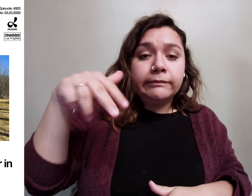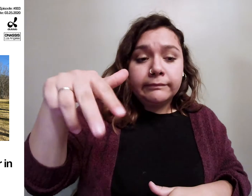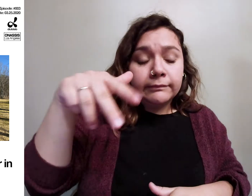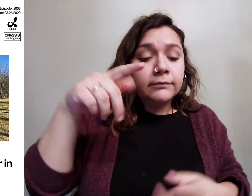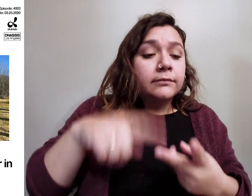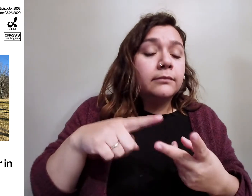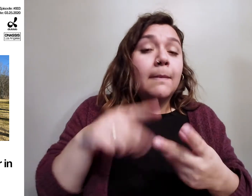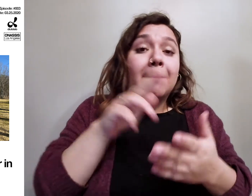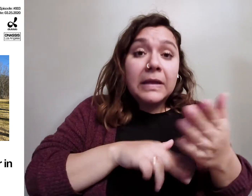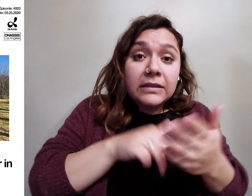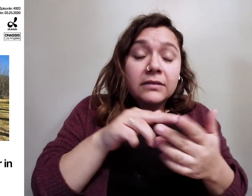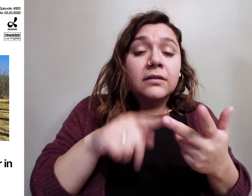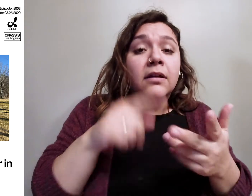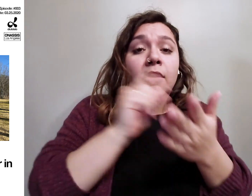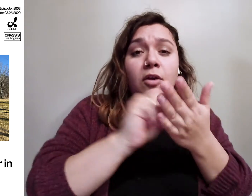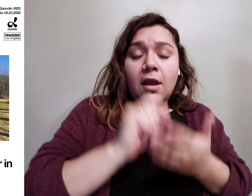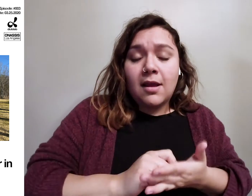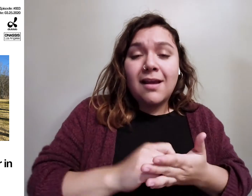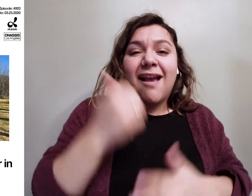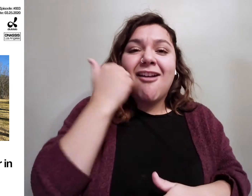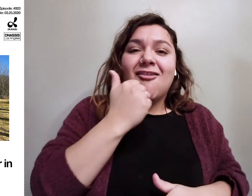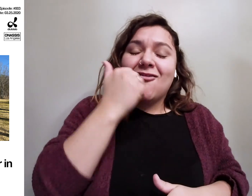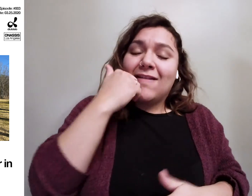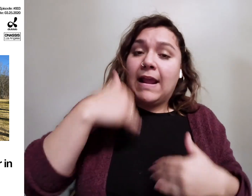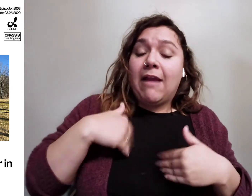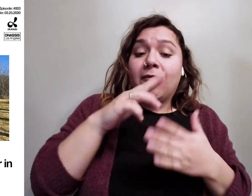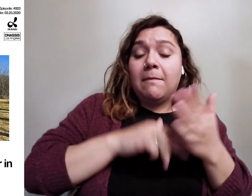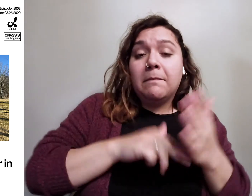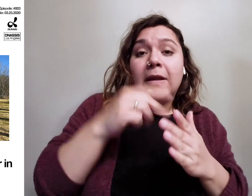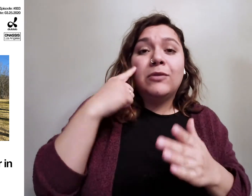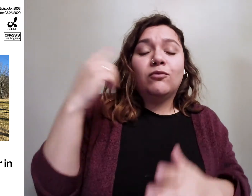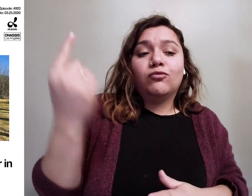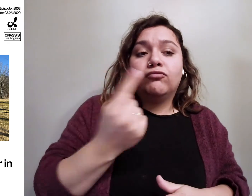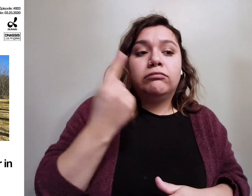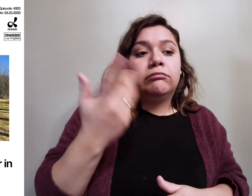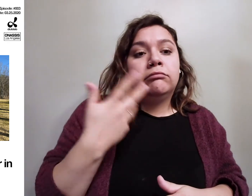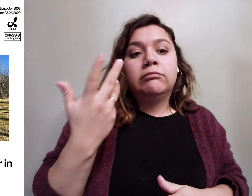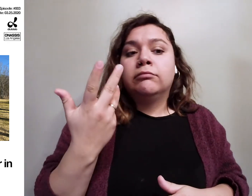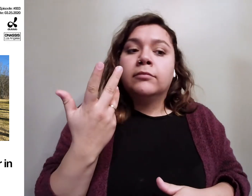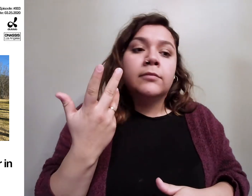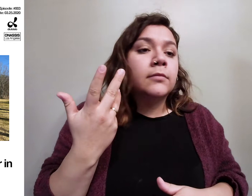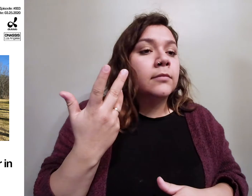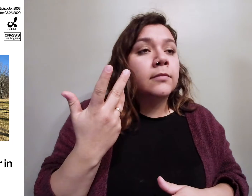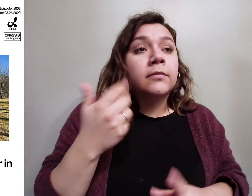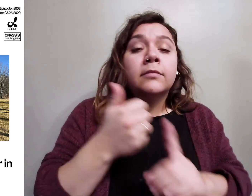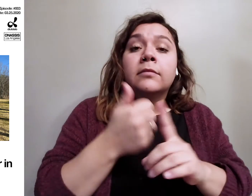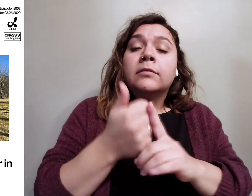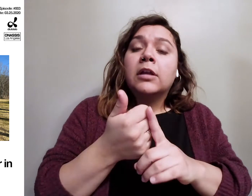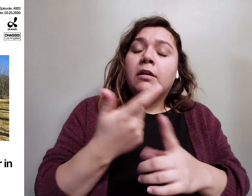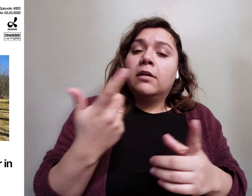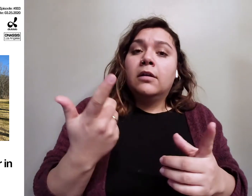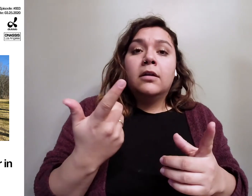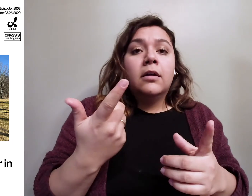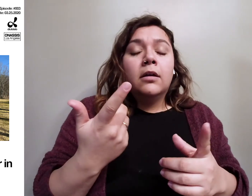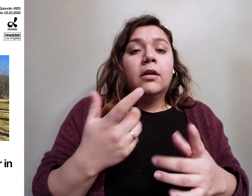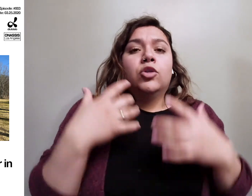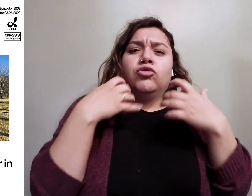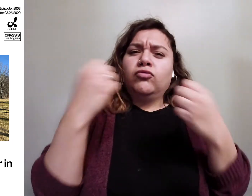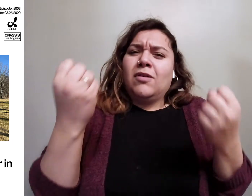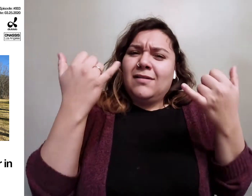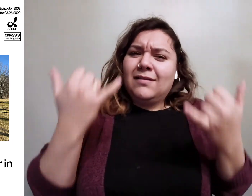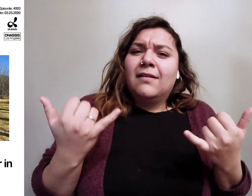painting, writing, and every day I'm doing a painting of something that is very prominent in these